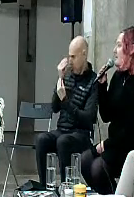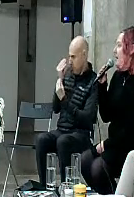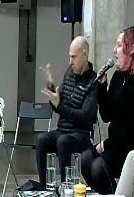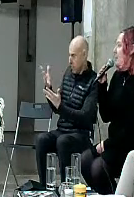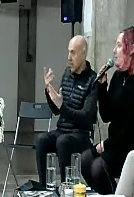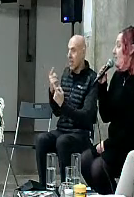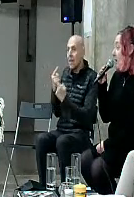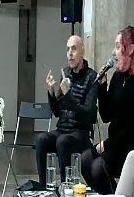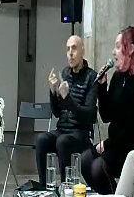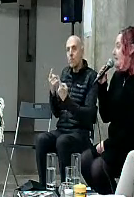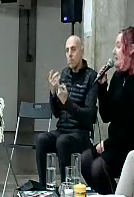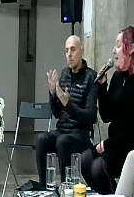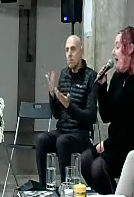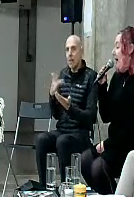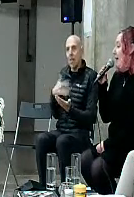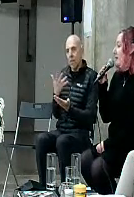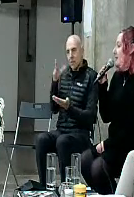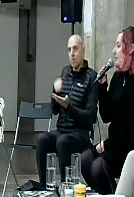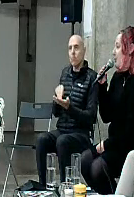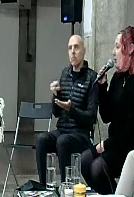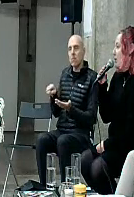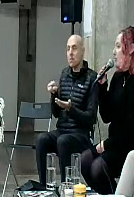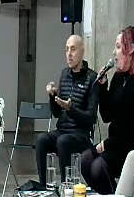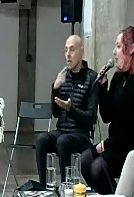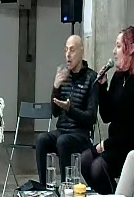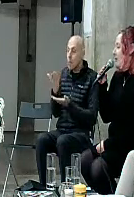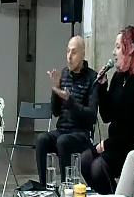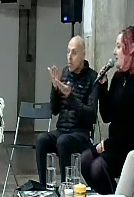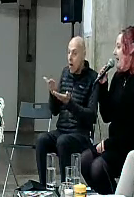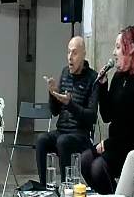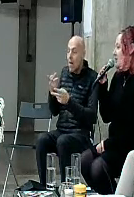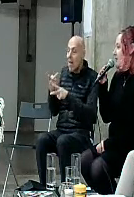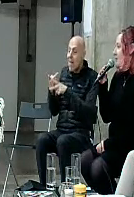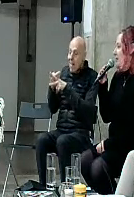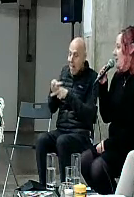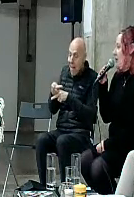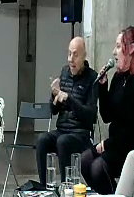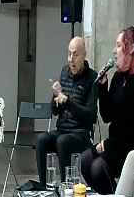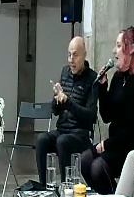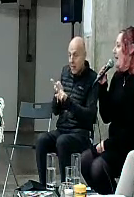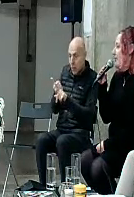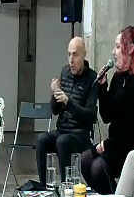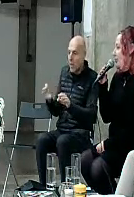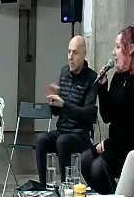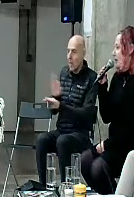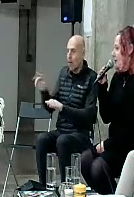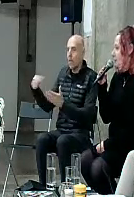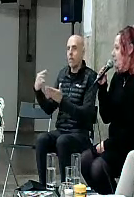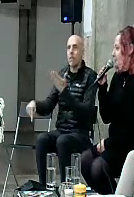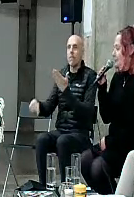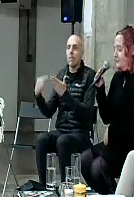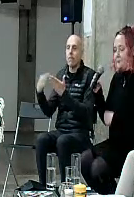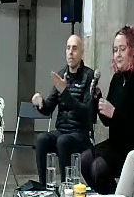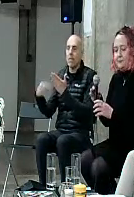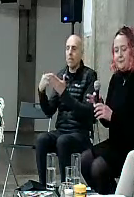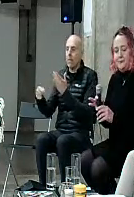and provide care and support rather than punitive action for people that are unable to work.